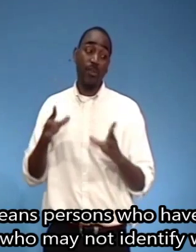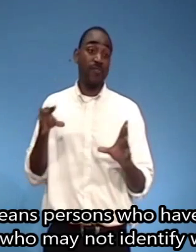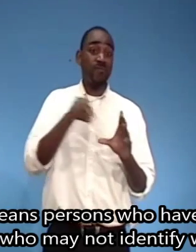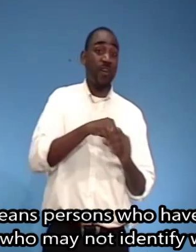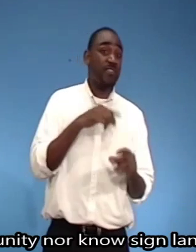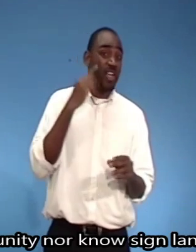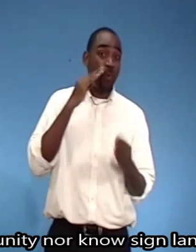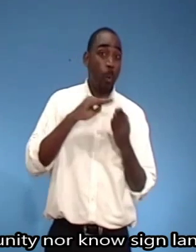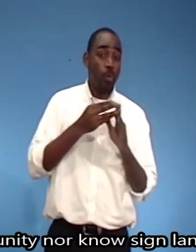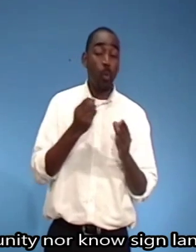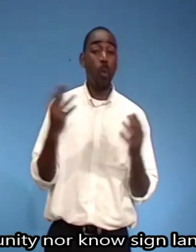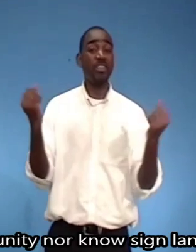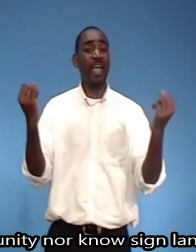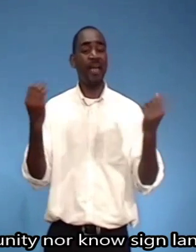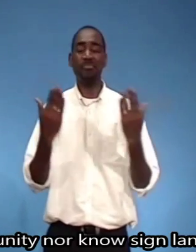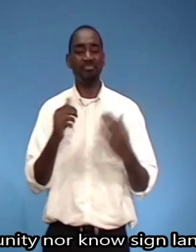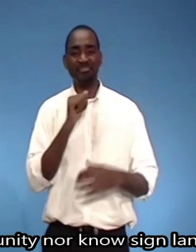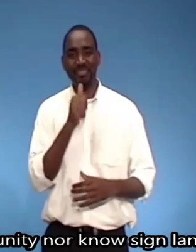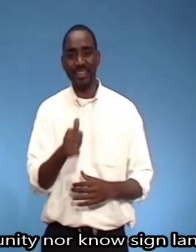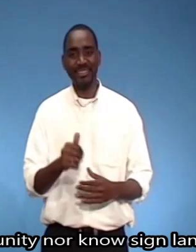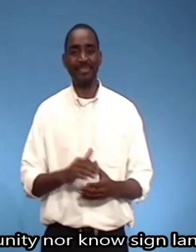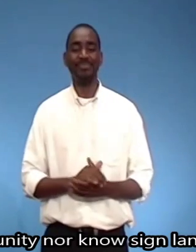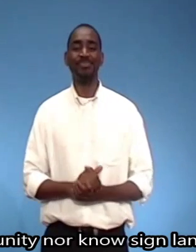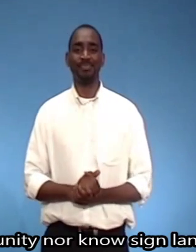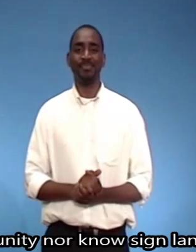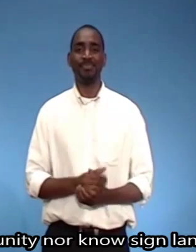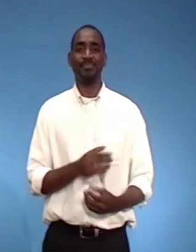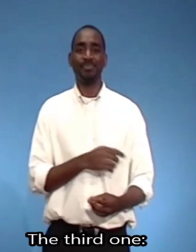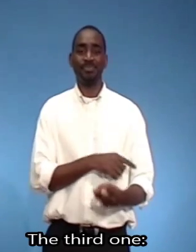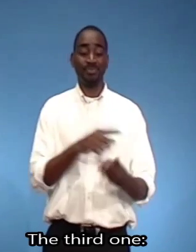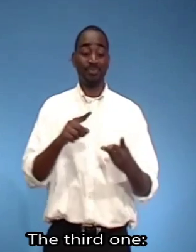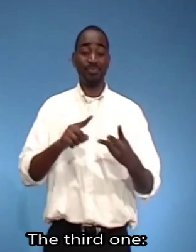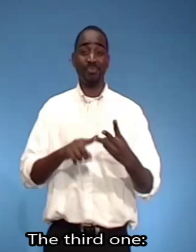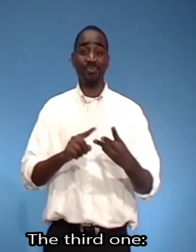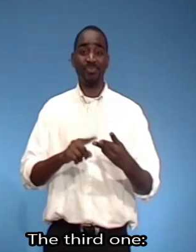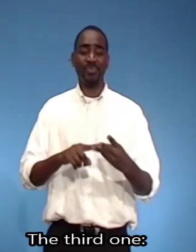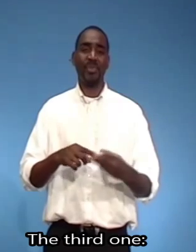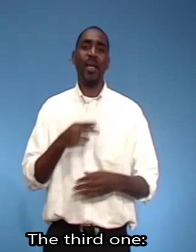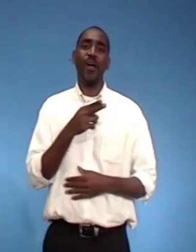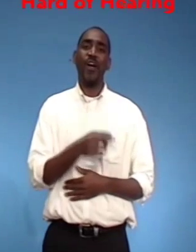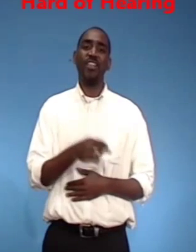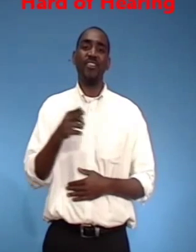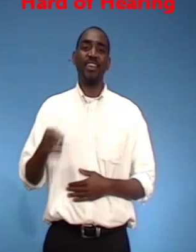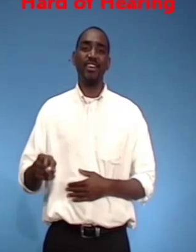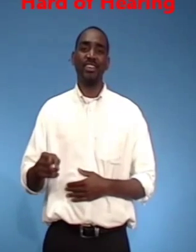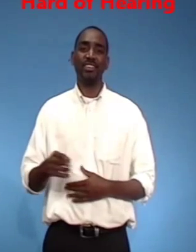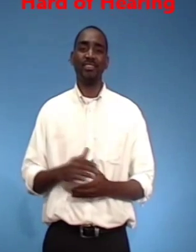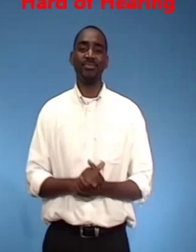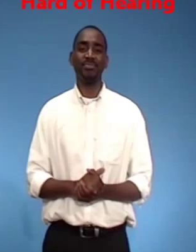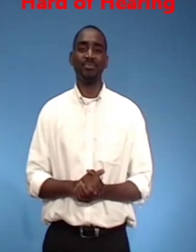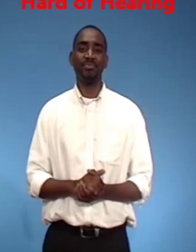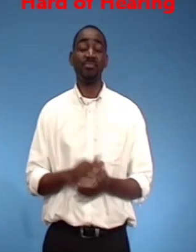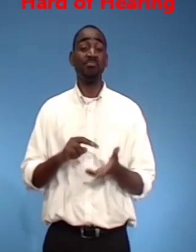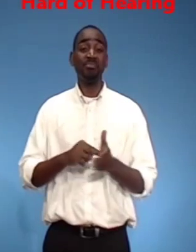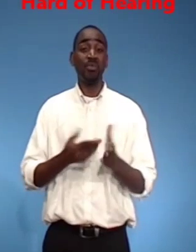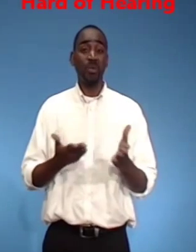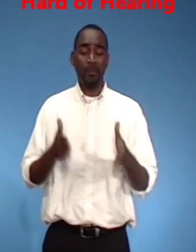means persons who have hearing loss and who may not identify with the deaf community nor know sign language. The third one, hard of